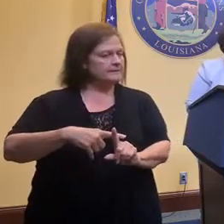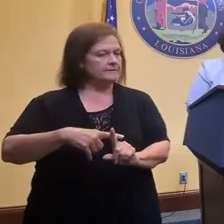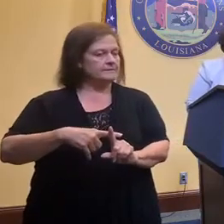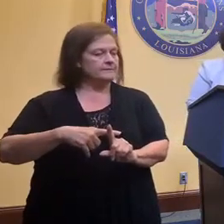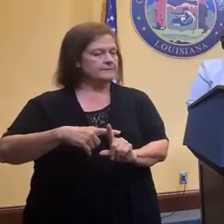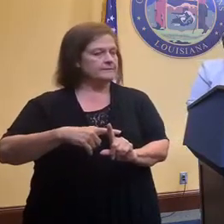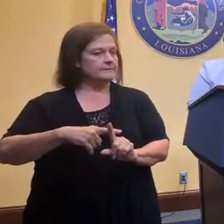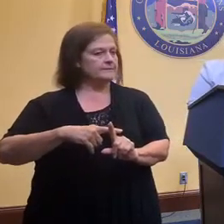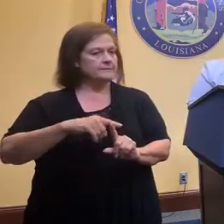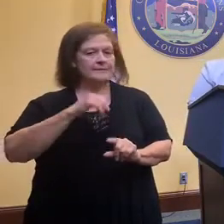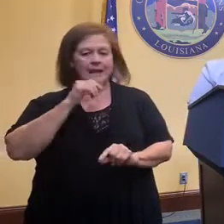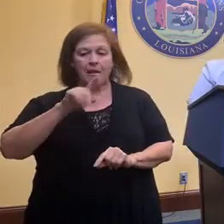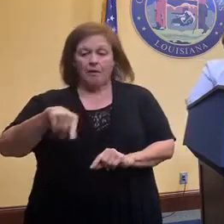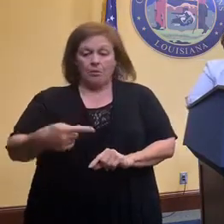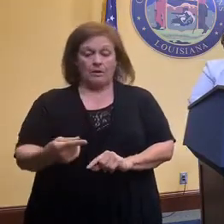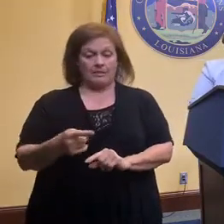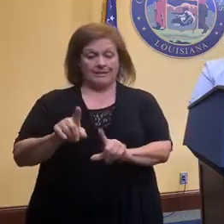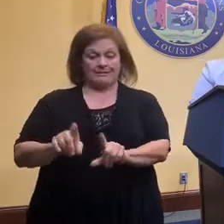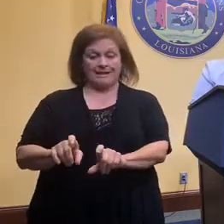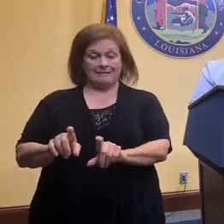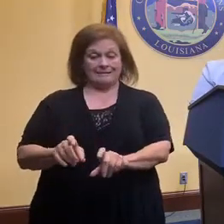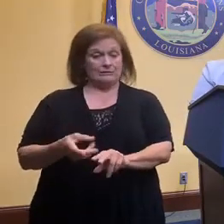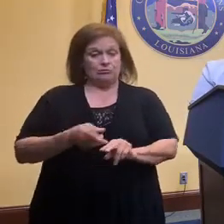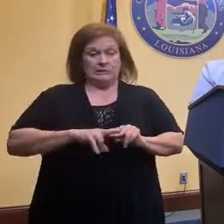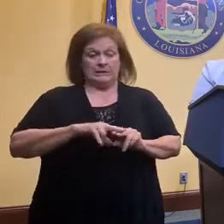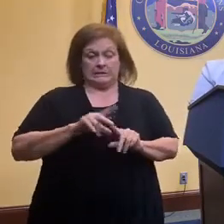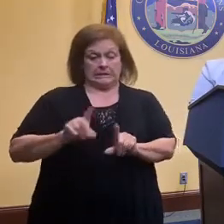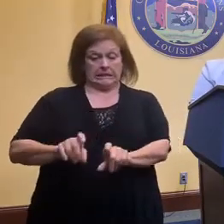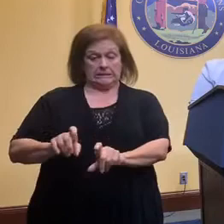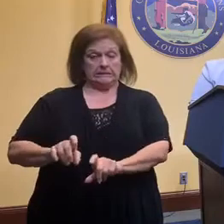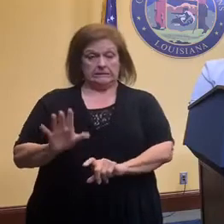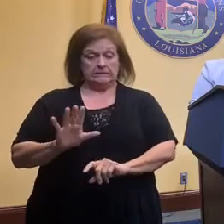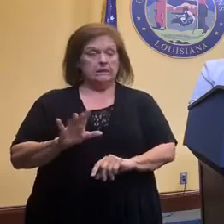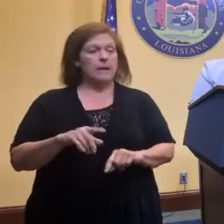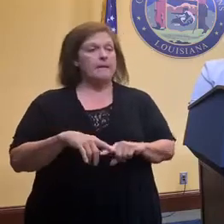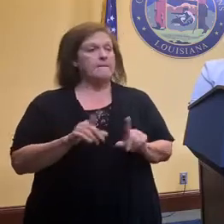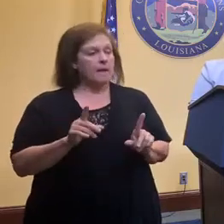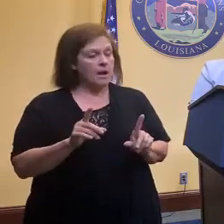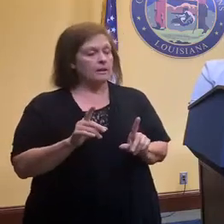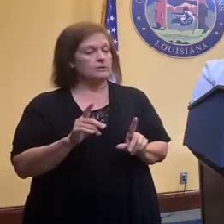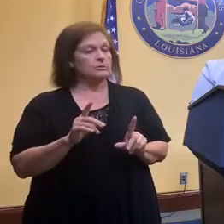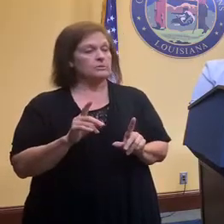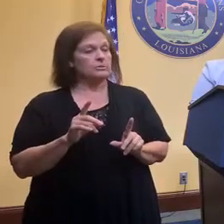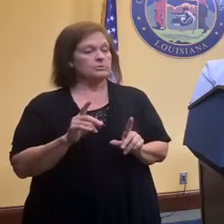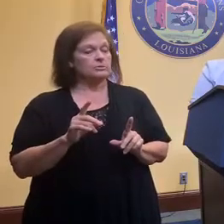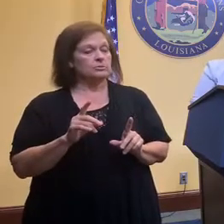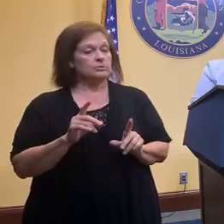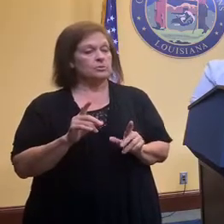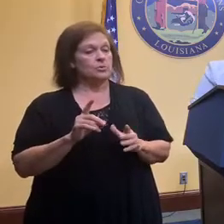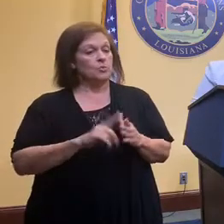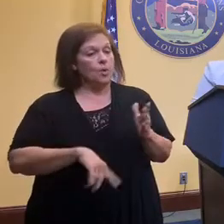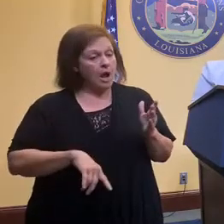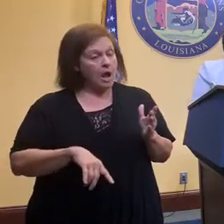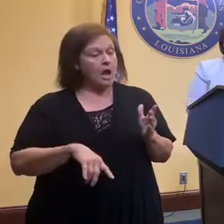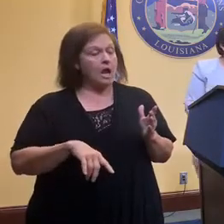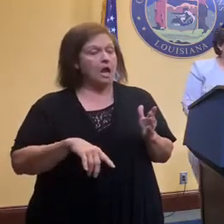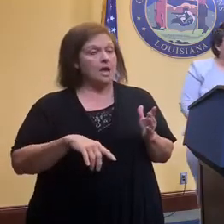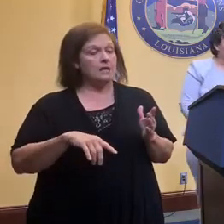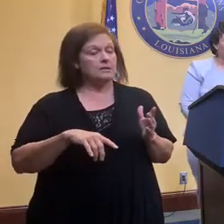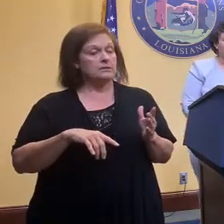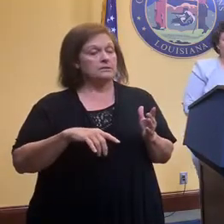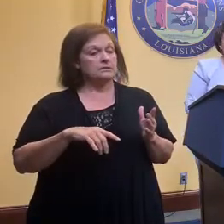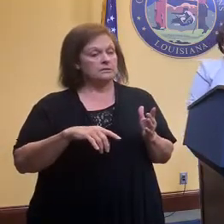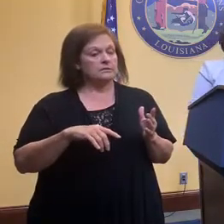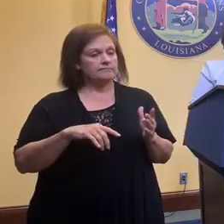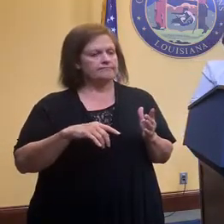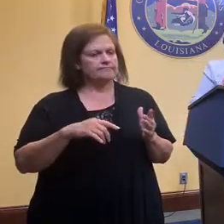about testing, increased testing, and what really gives me pause is